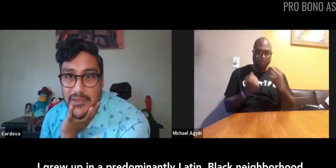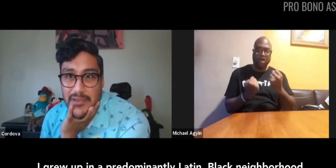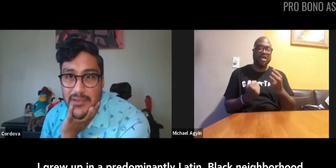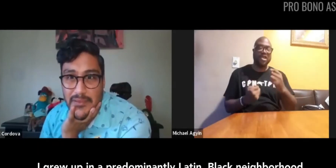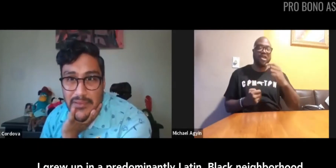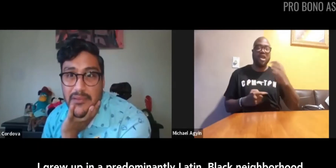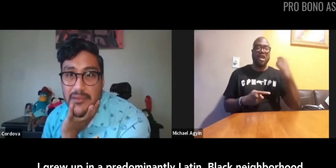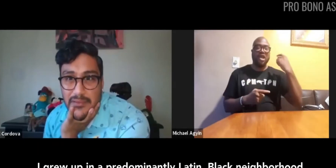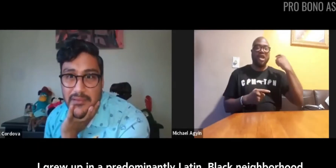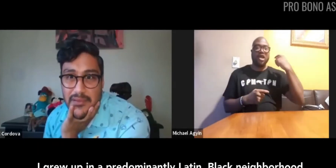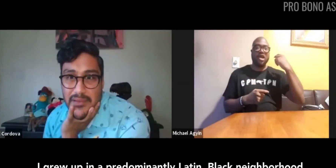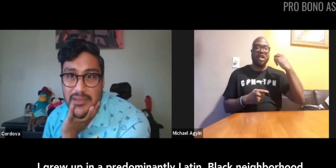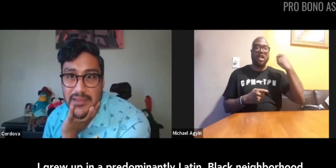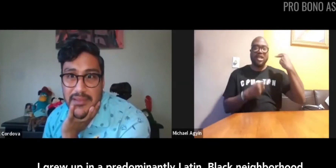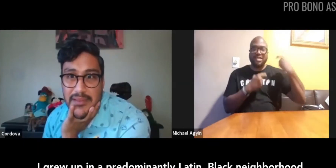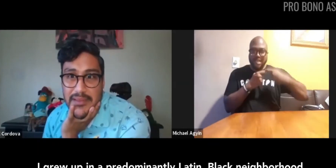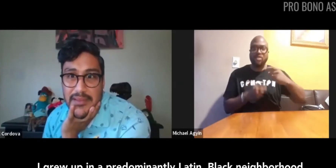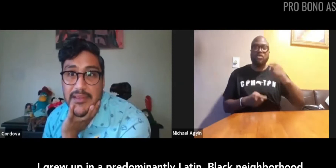I grew up in a predominantly